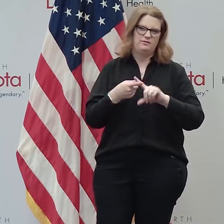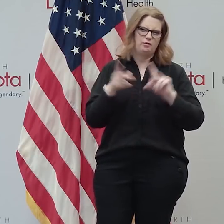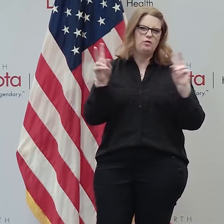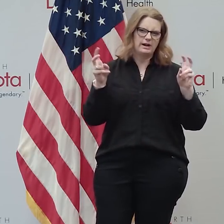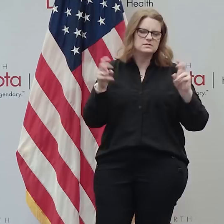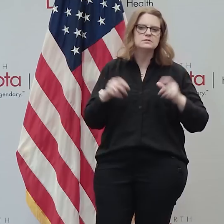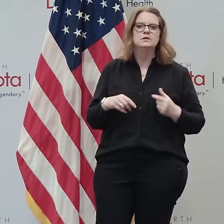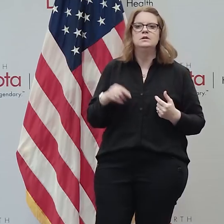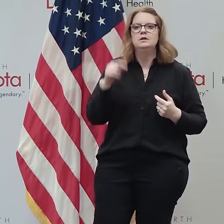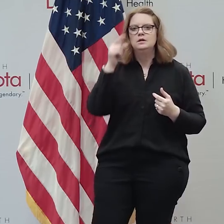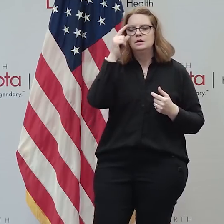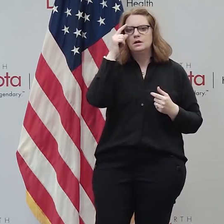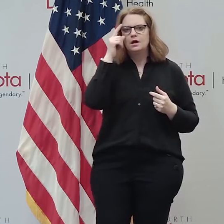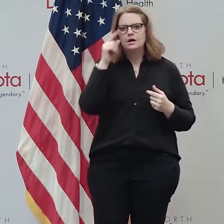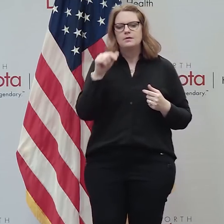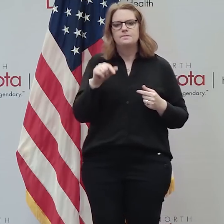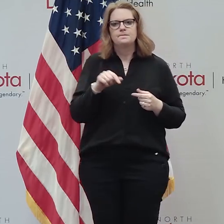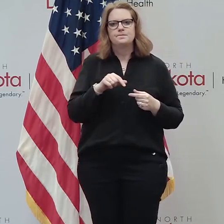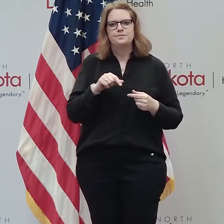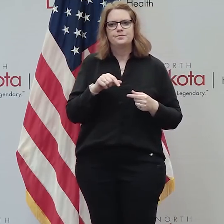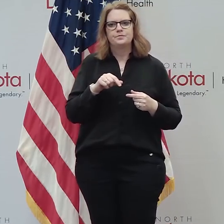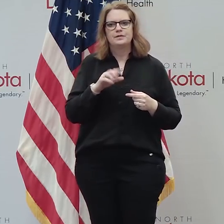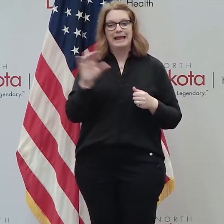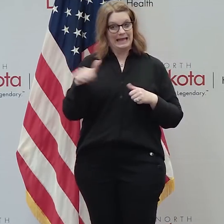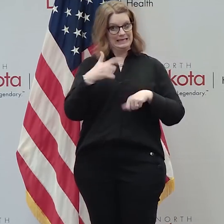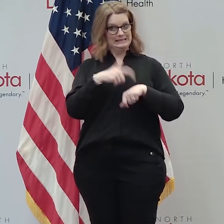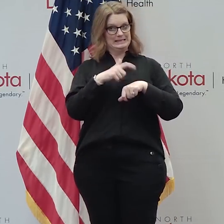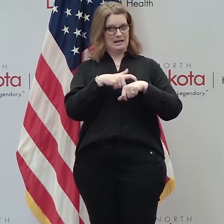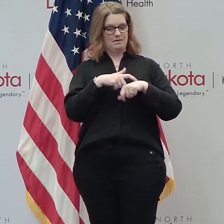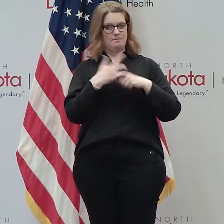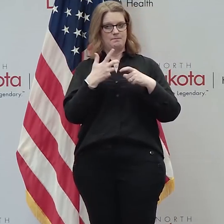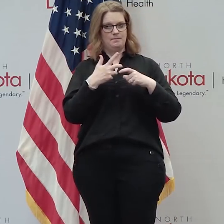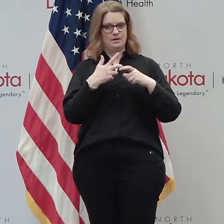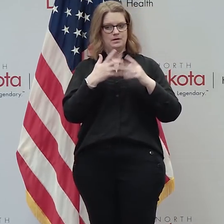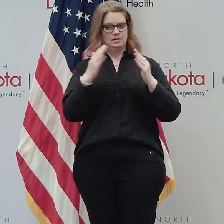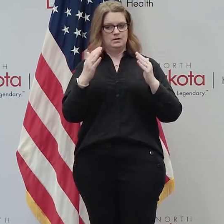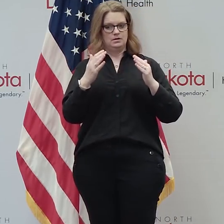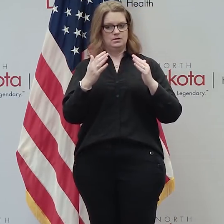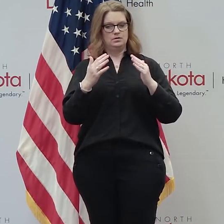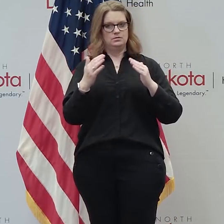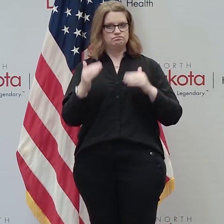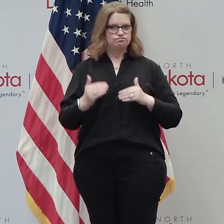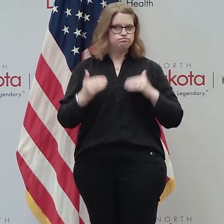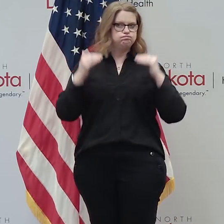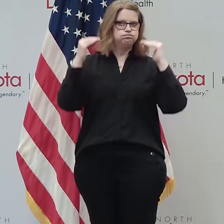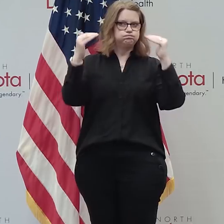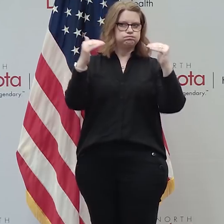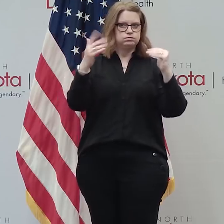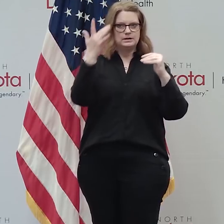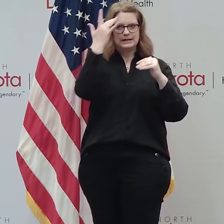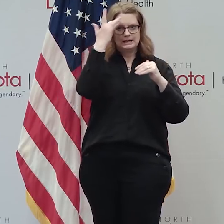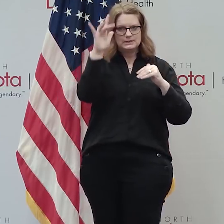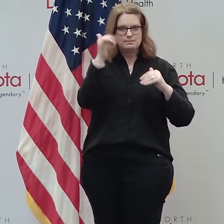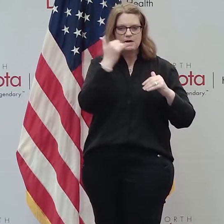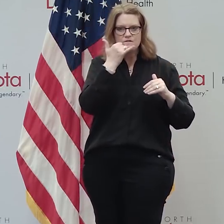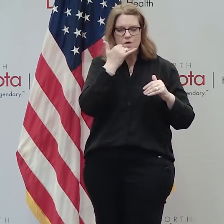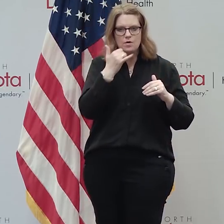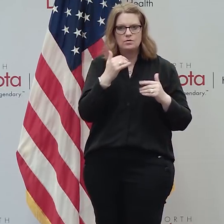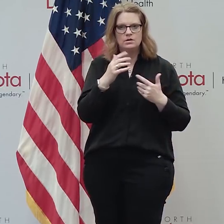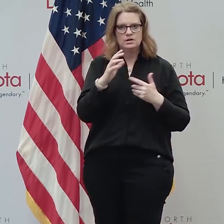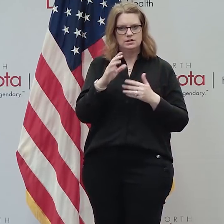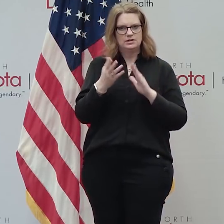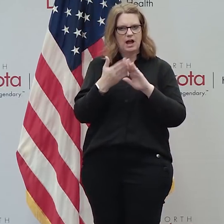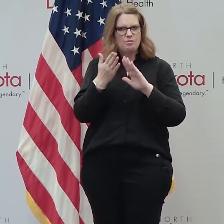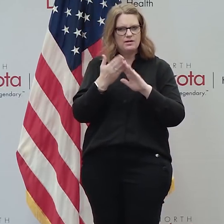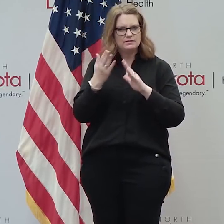this capability, it's going to, anytime you upgrade your smartphone operating system, it